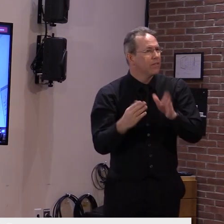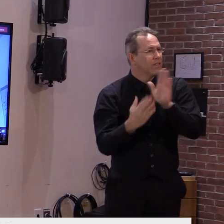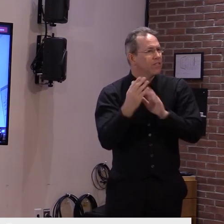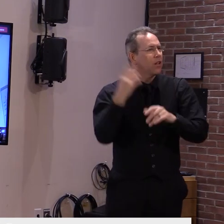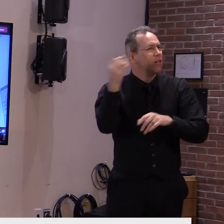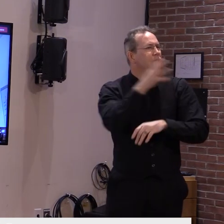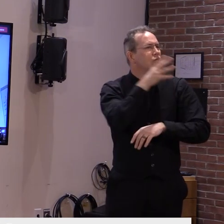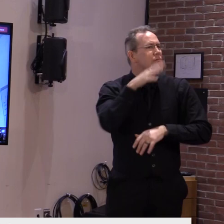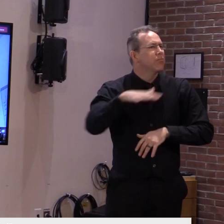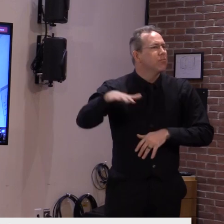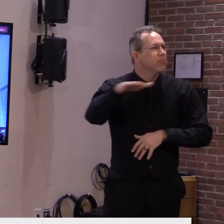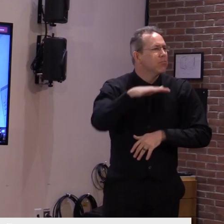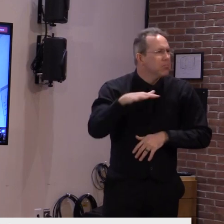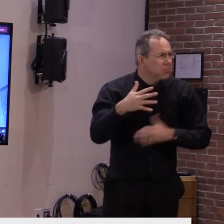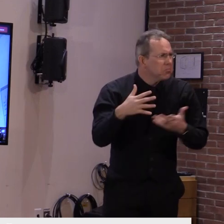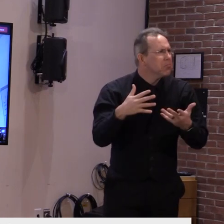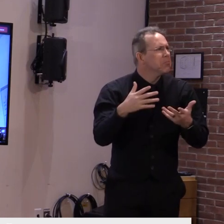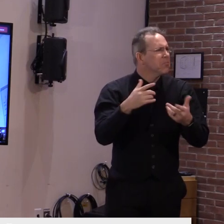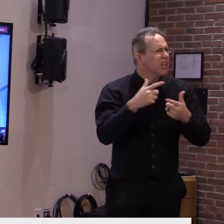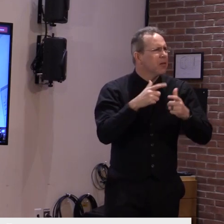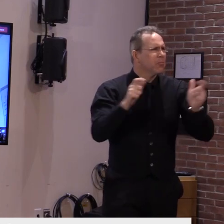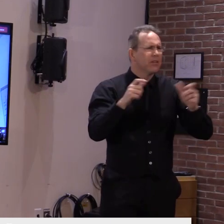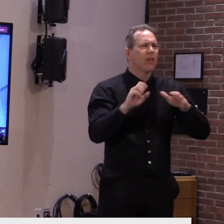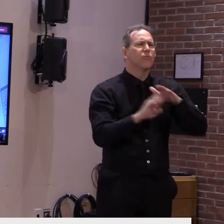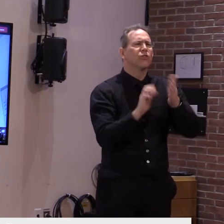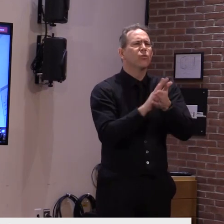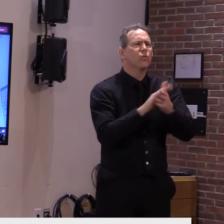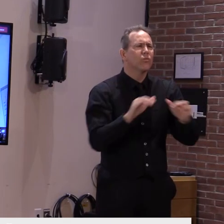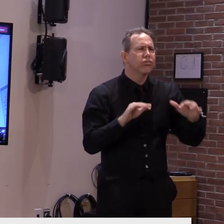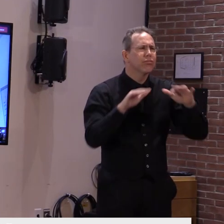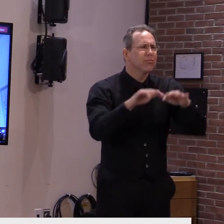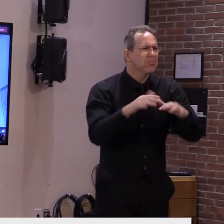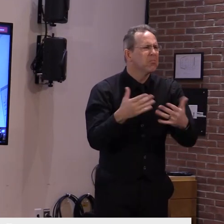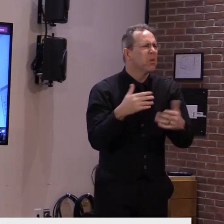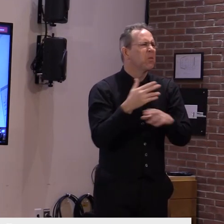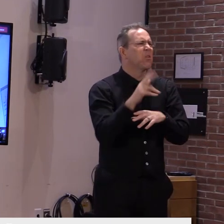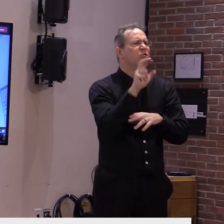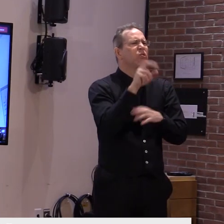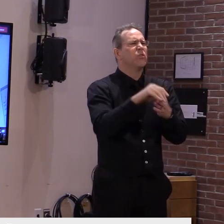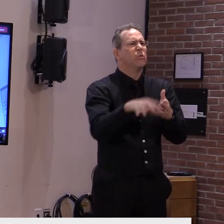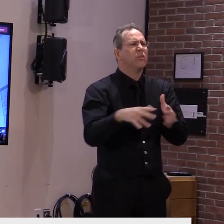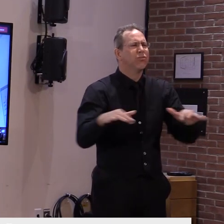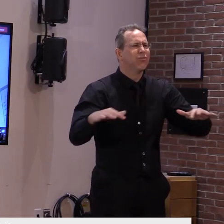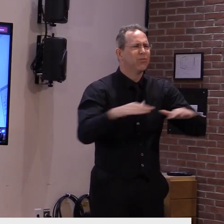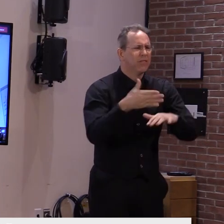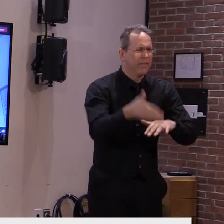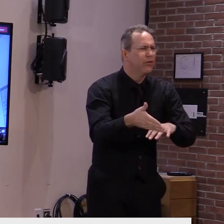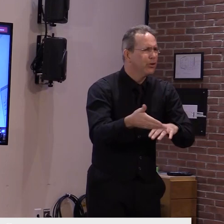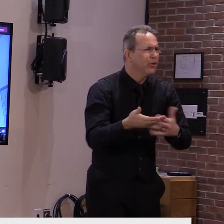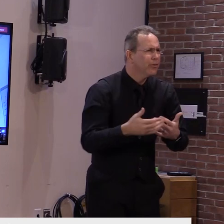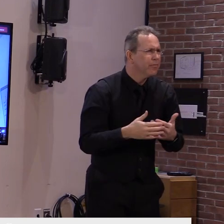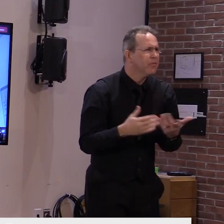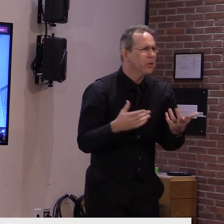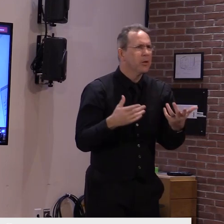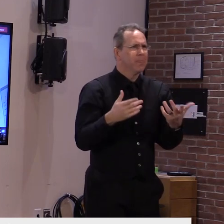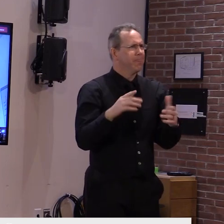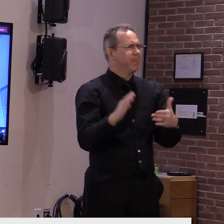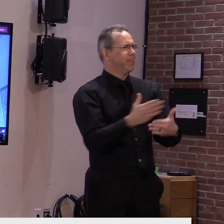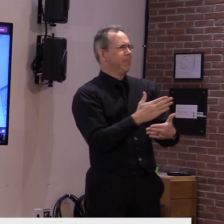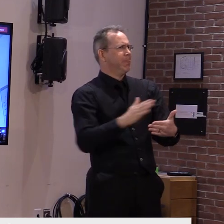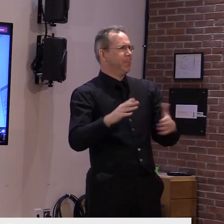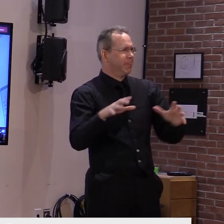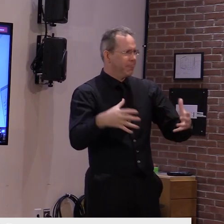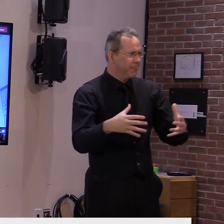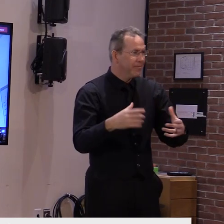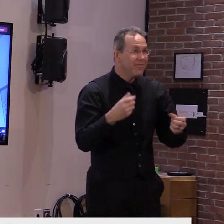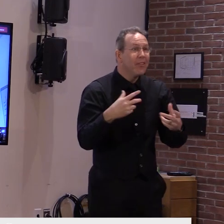school with about 333 students in grades pre-K through 6. I visited the school prior to COVID, and I can say the